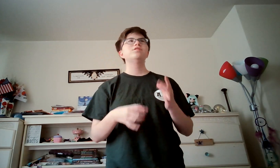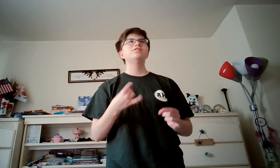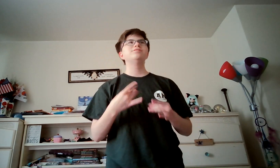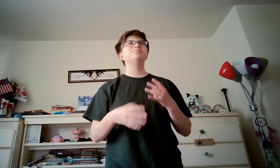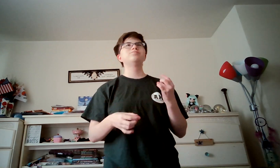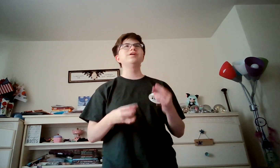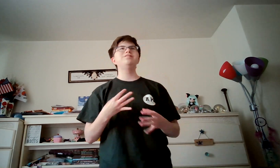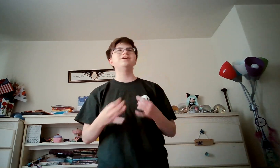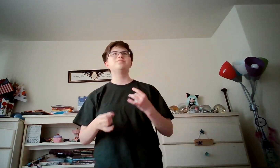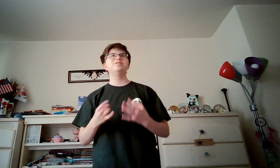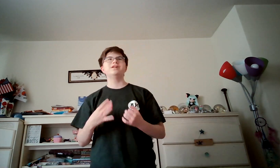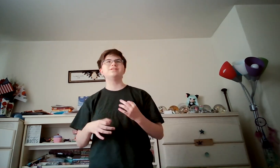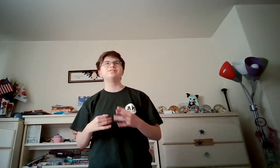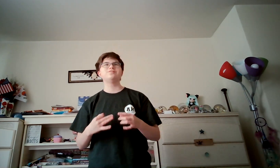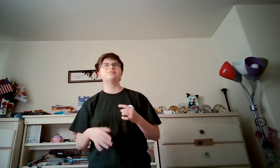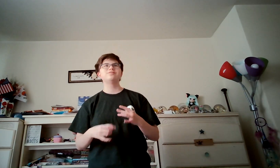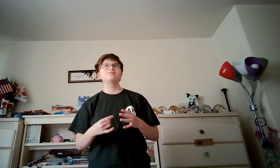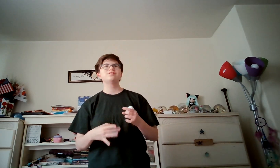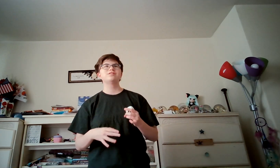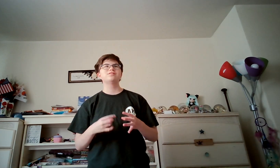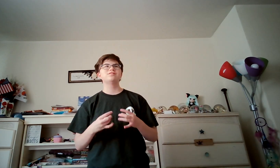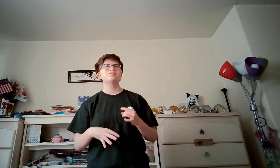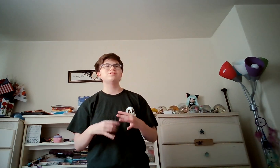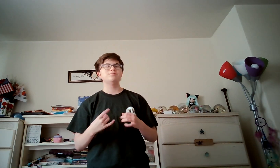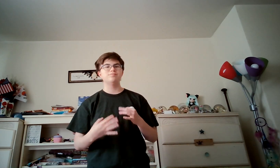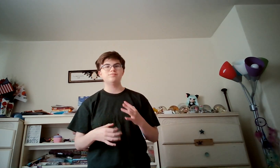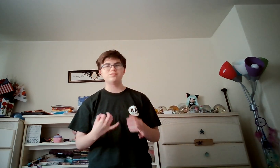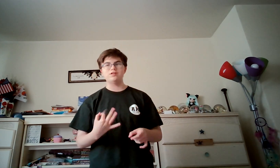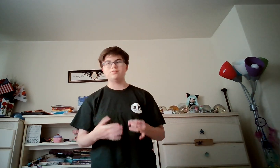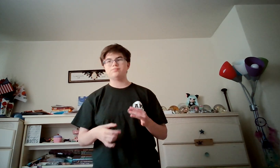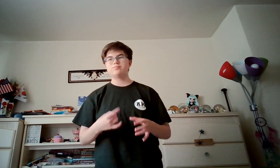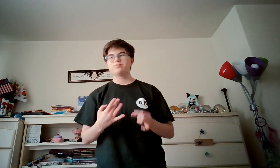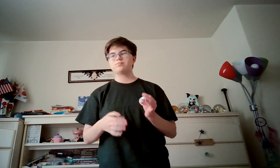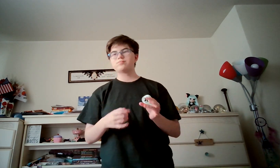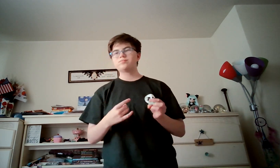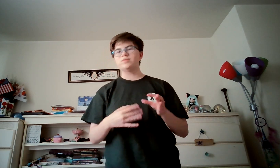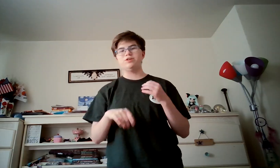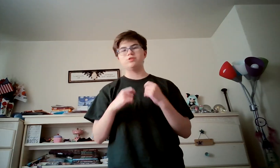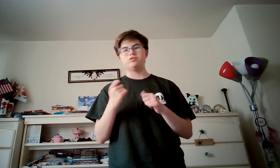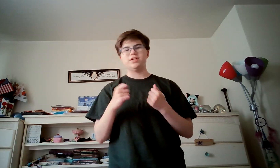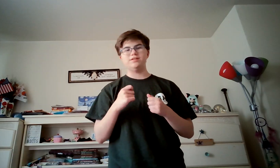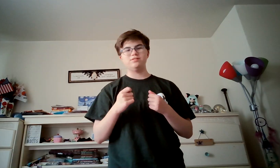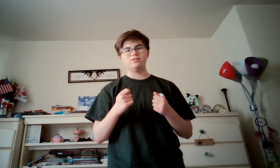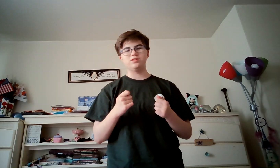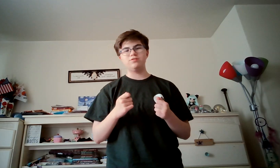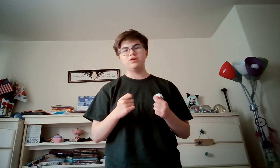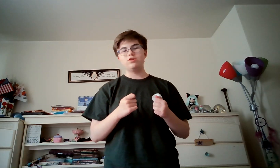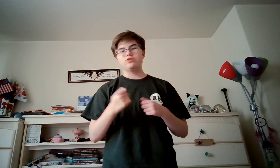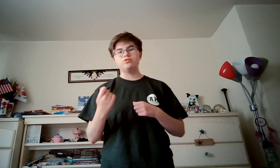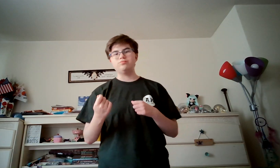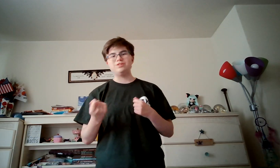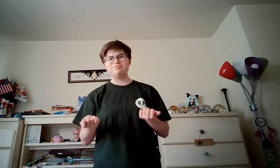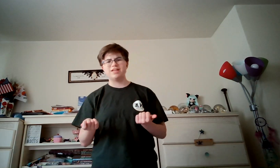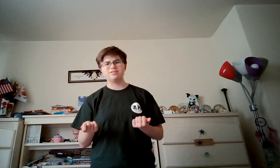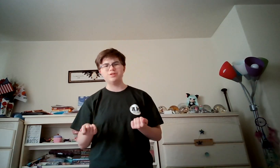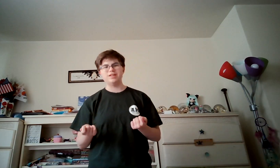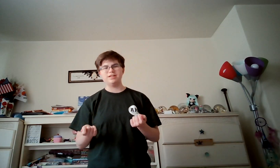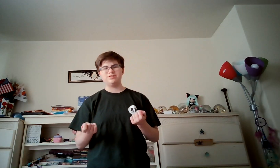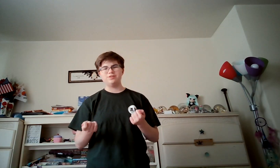she randomly texted me and asked if, because she, like, crochets and stuff, so she texted me and asked if I